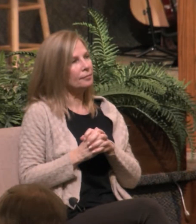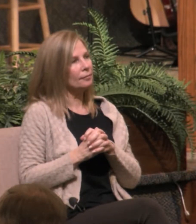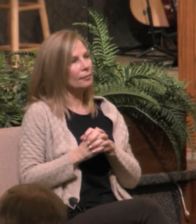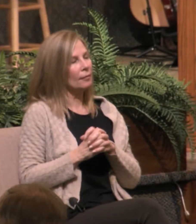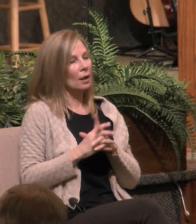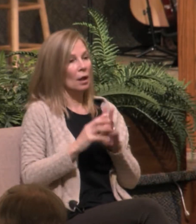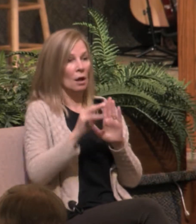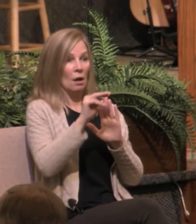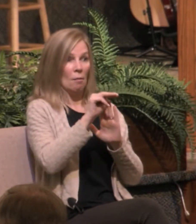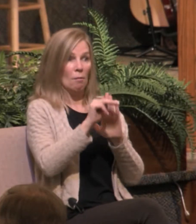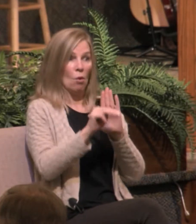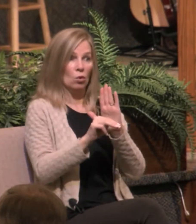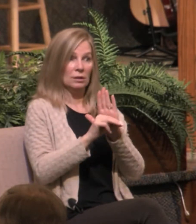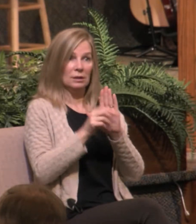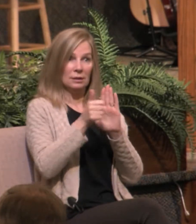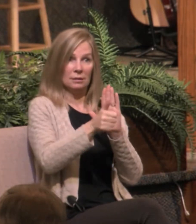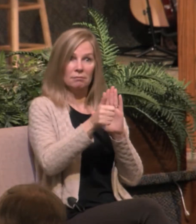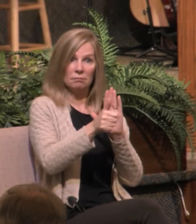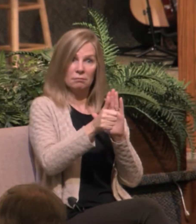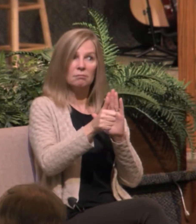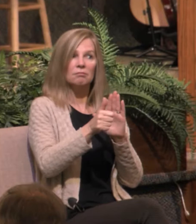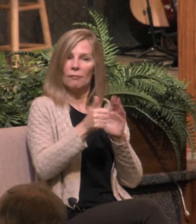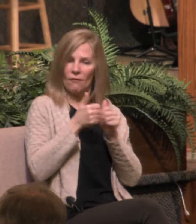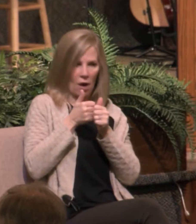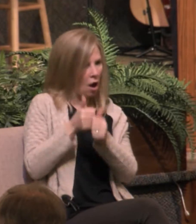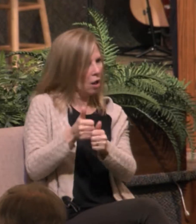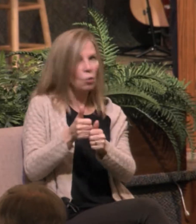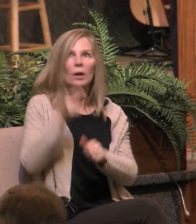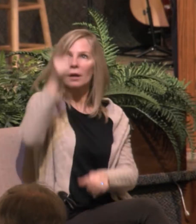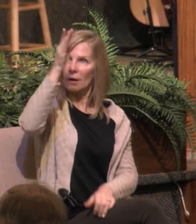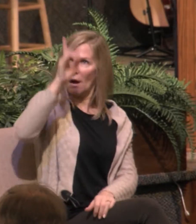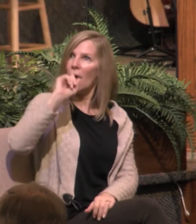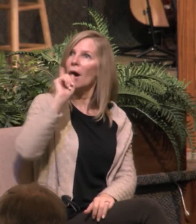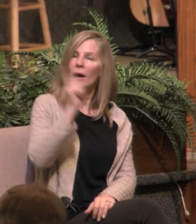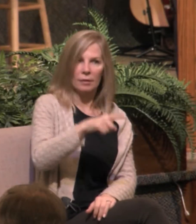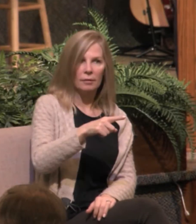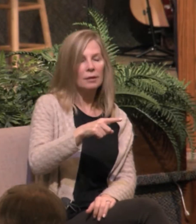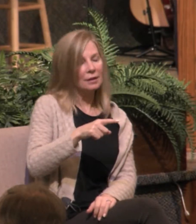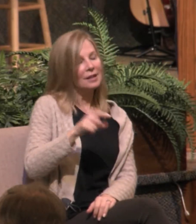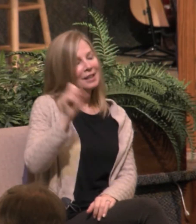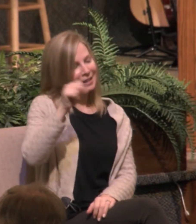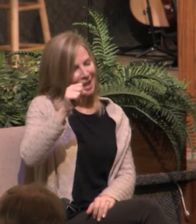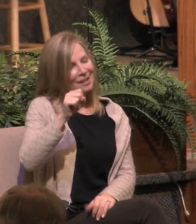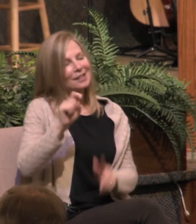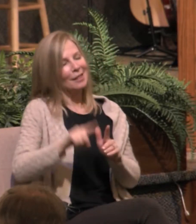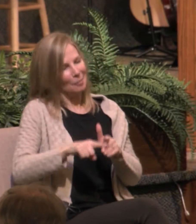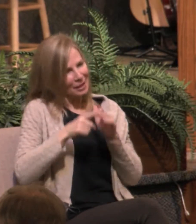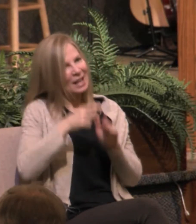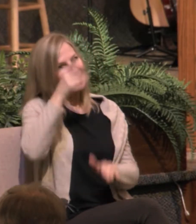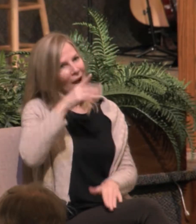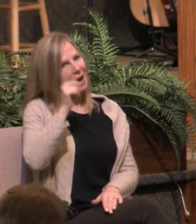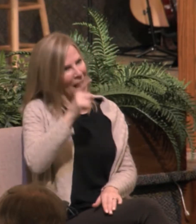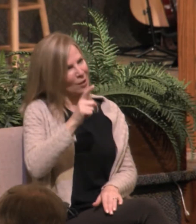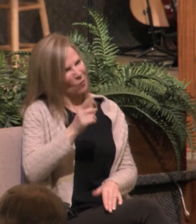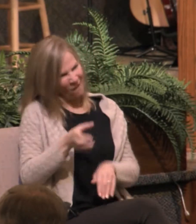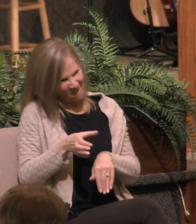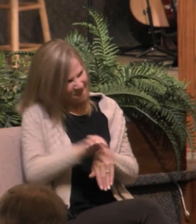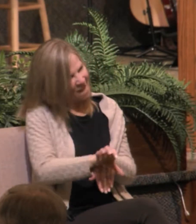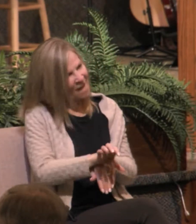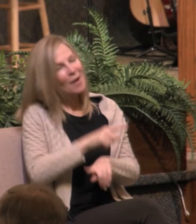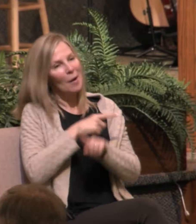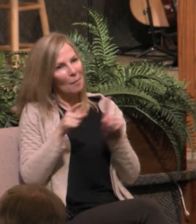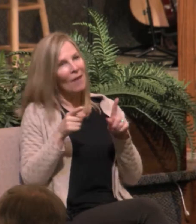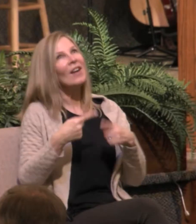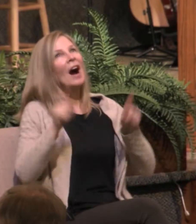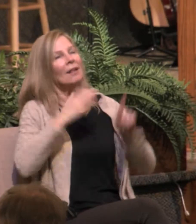Moses, by this point, was doing what God said. He had to be kicked and dragged, so to speak, by God out of Midian. Once he came, he